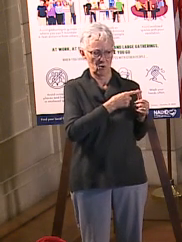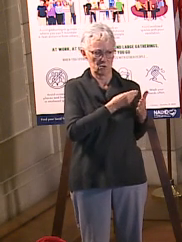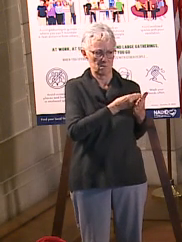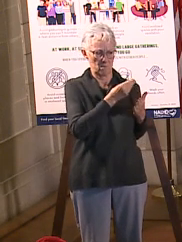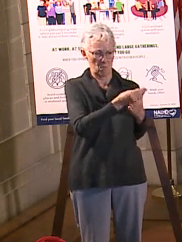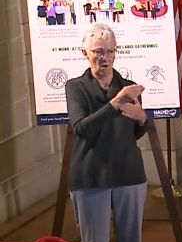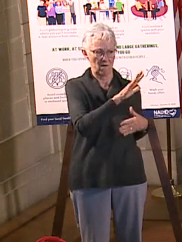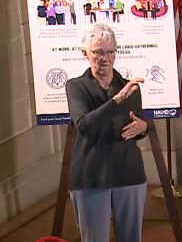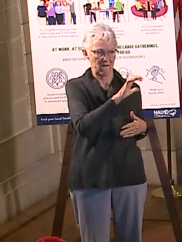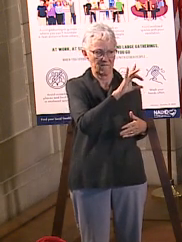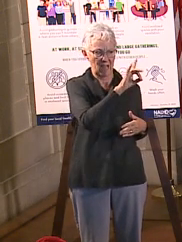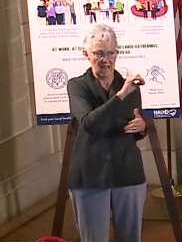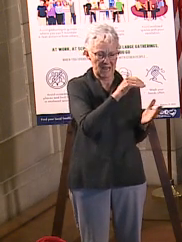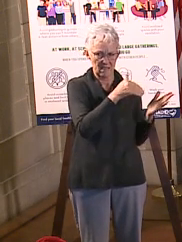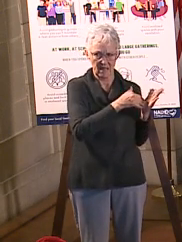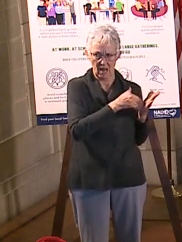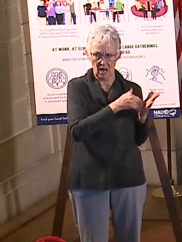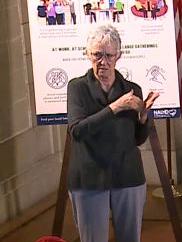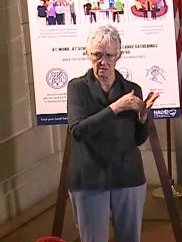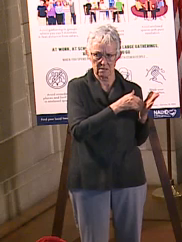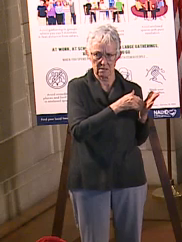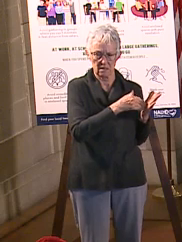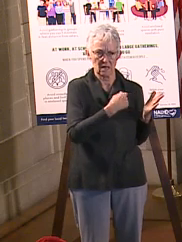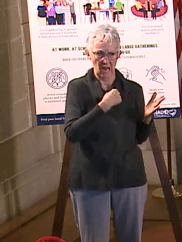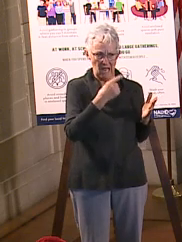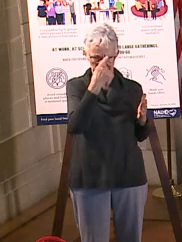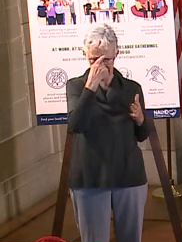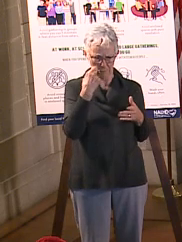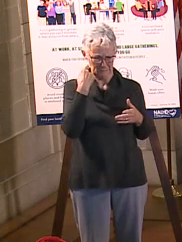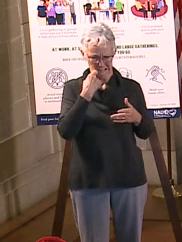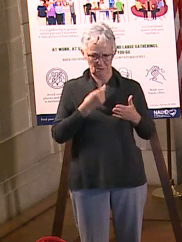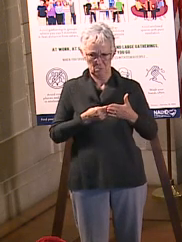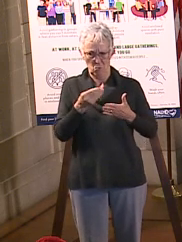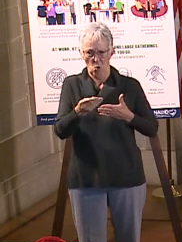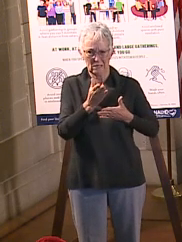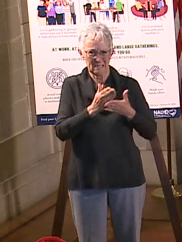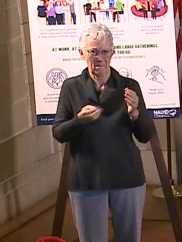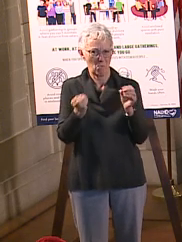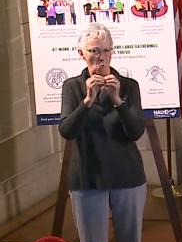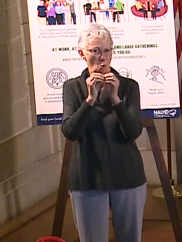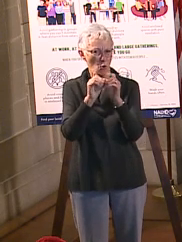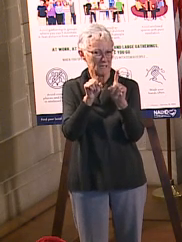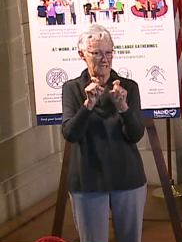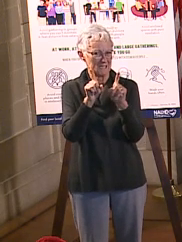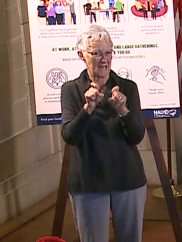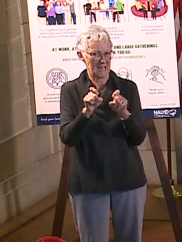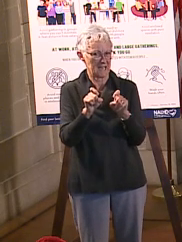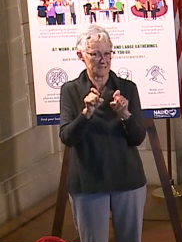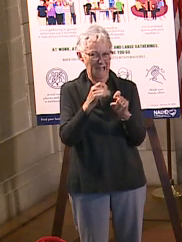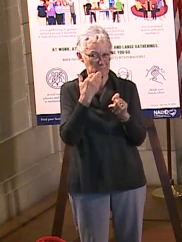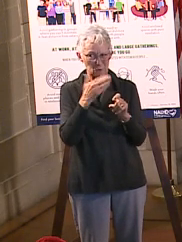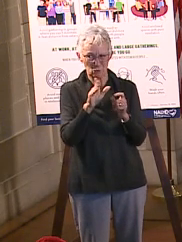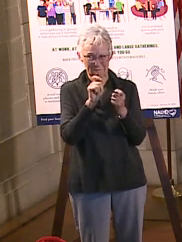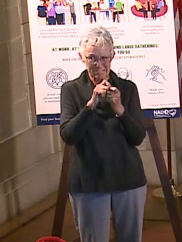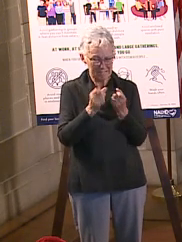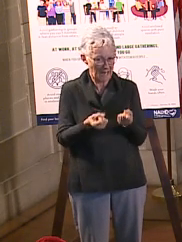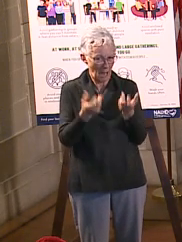580,000, and off the top of my head, I know we purchased some more tests, but I don't know what that number is off the top of my head, but we can get back to you with that. I